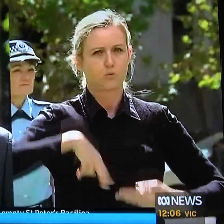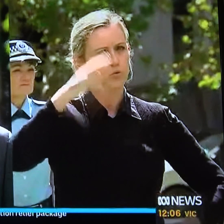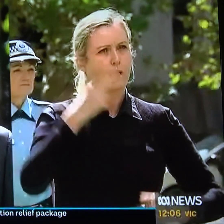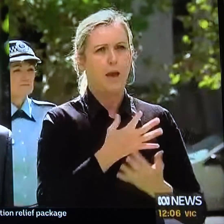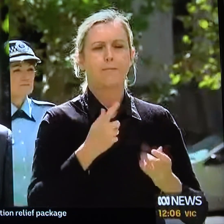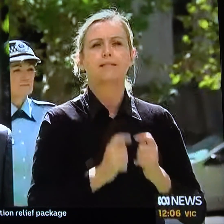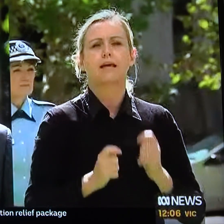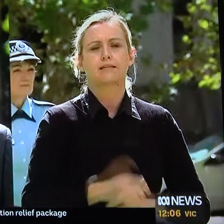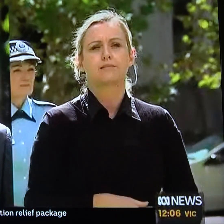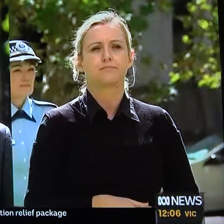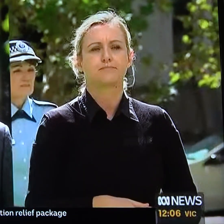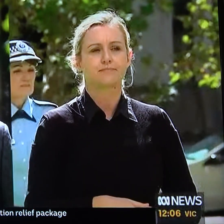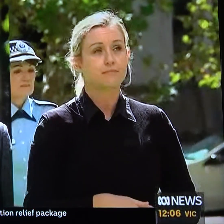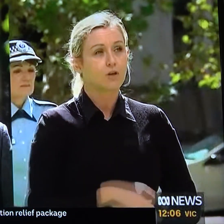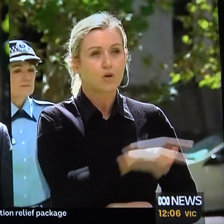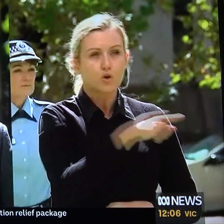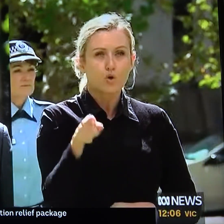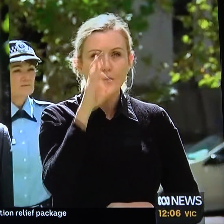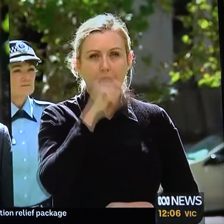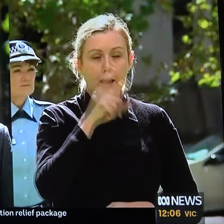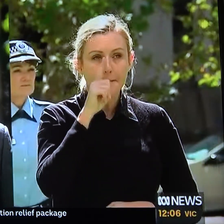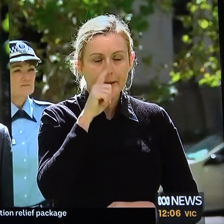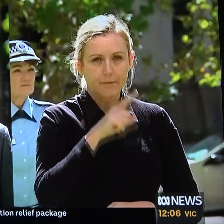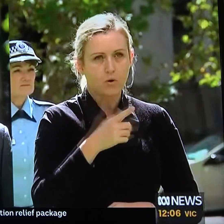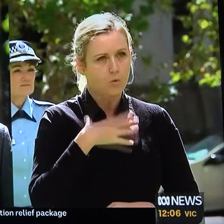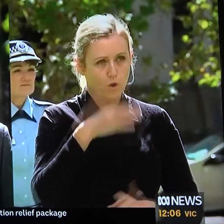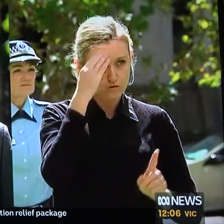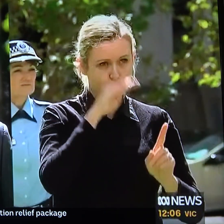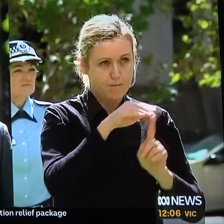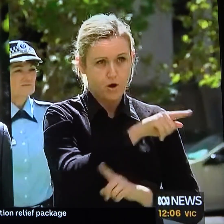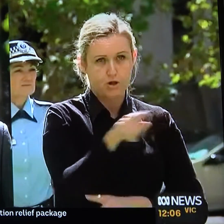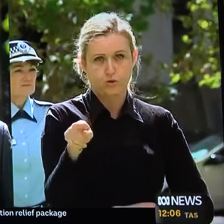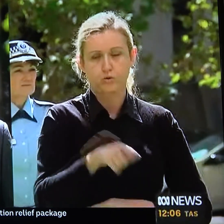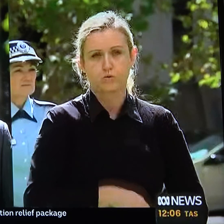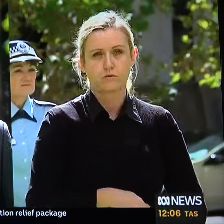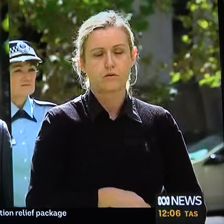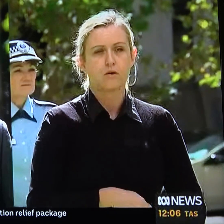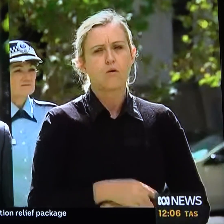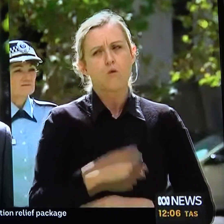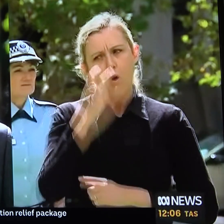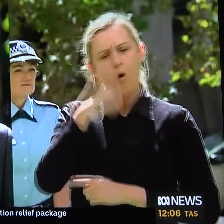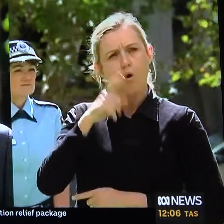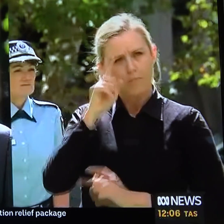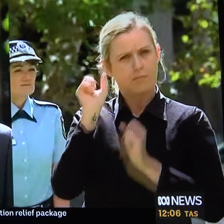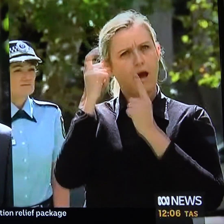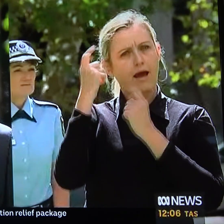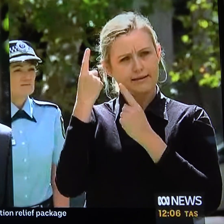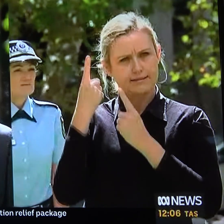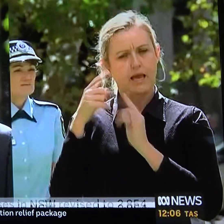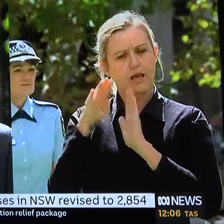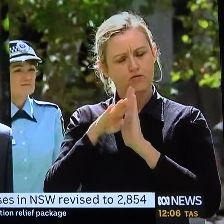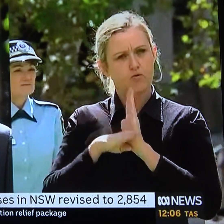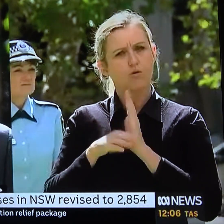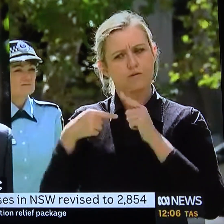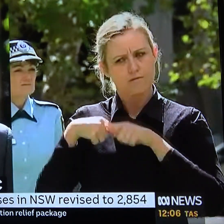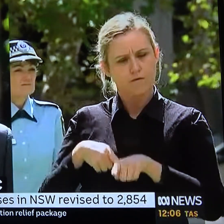and understand the danger to them, but younger people are still out and about, and that's great in terms of getting out for exercise,